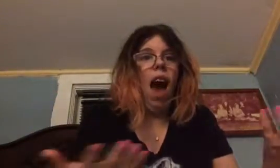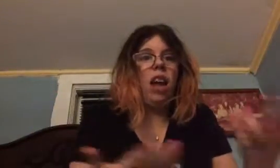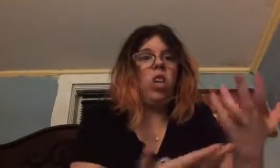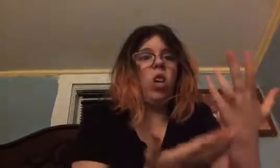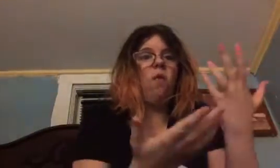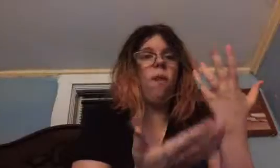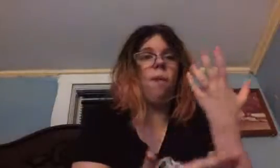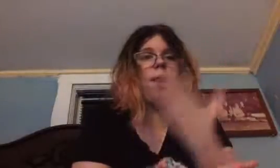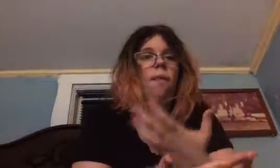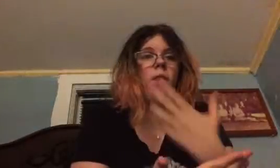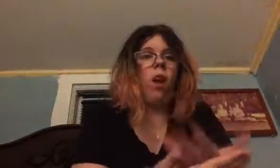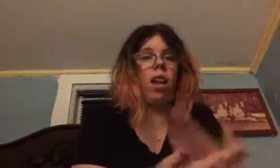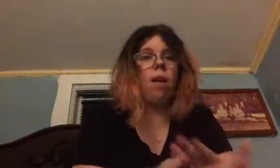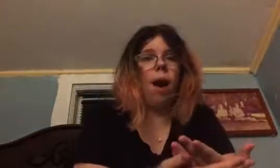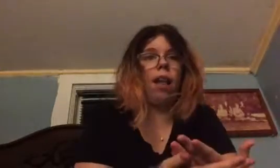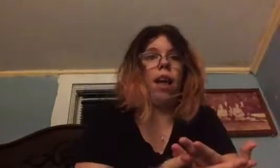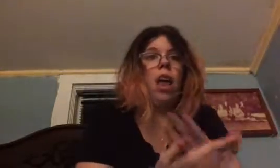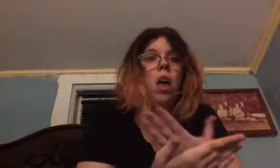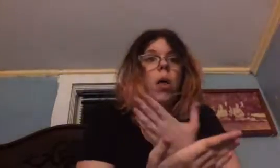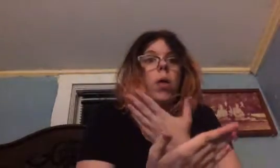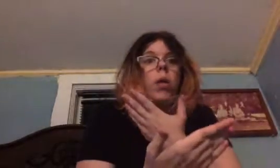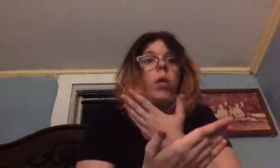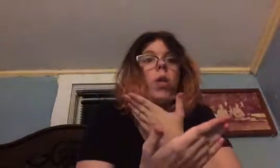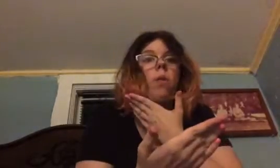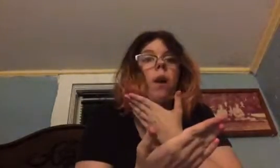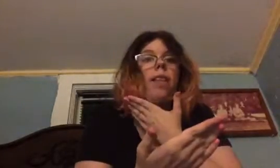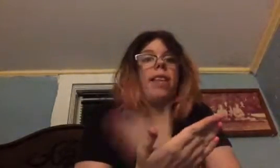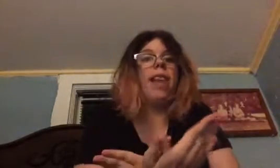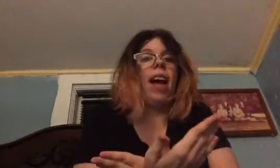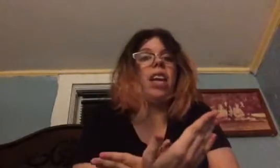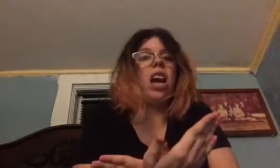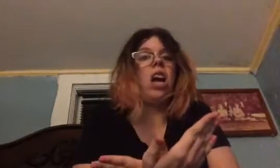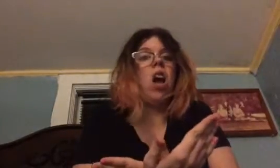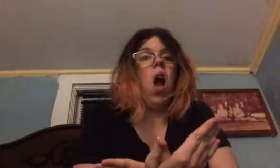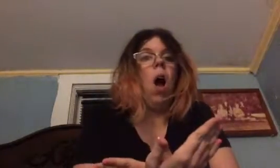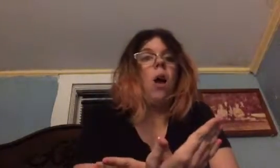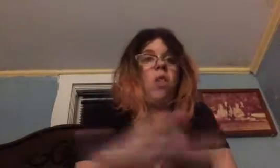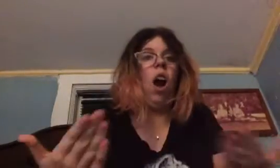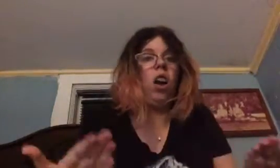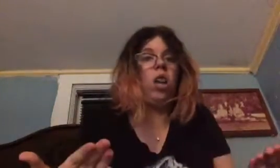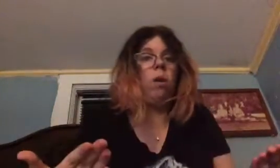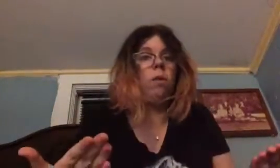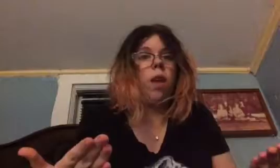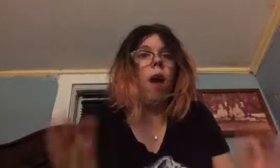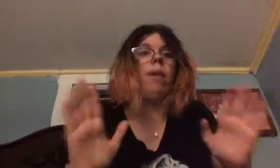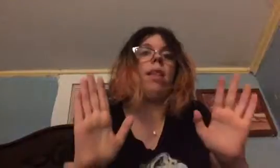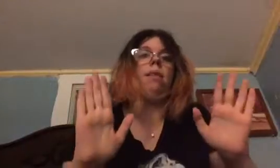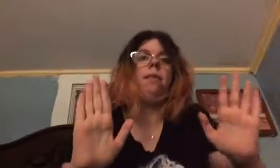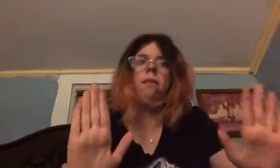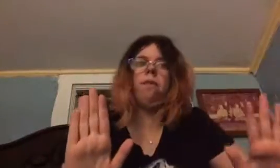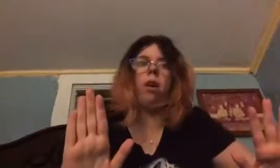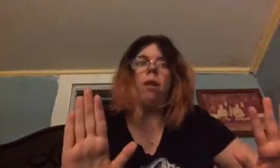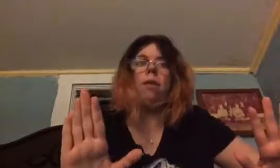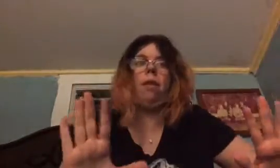How did she go from working for Donna Cabana to designing dog clothes? I mean, don't get me wrong,